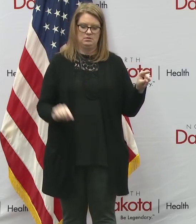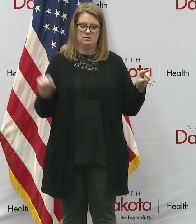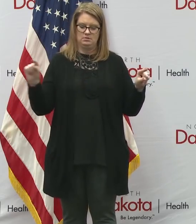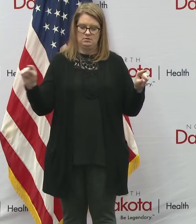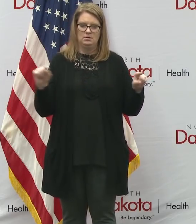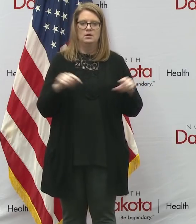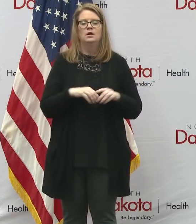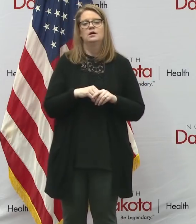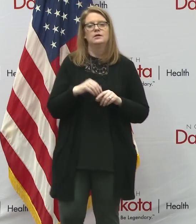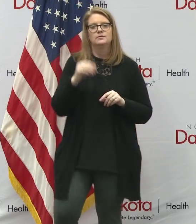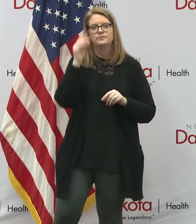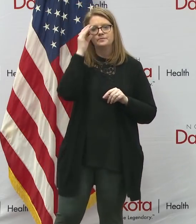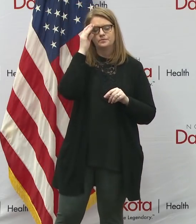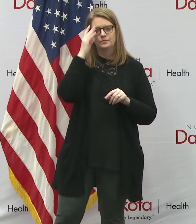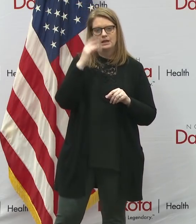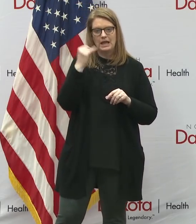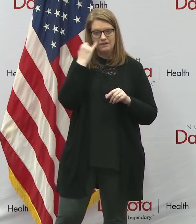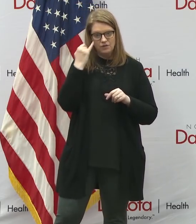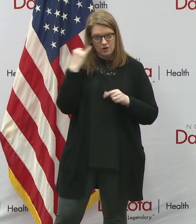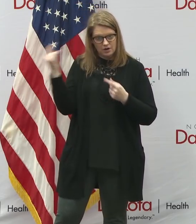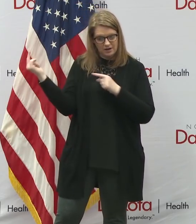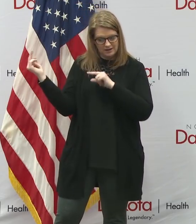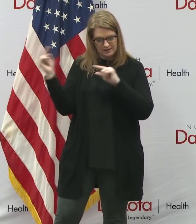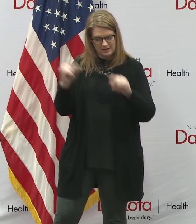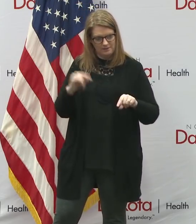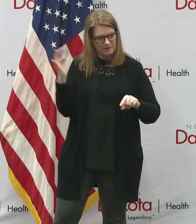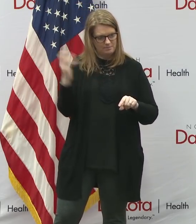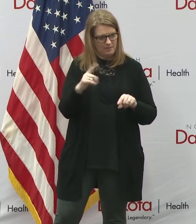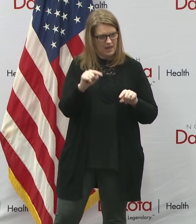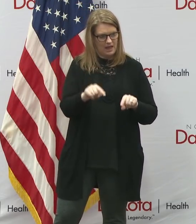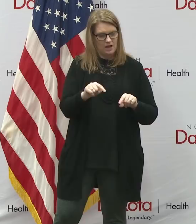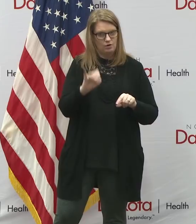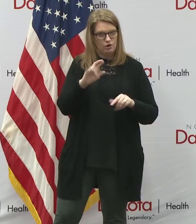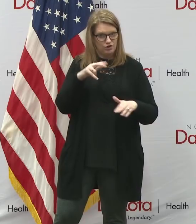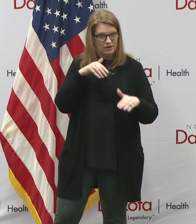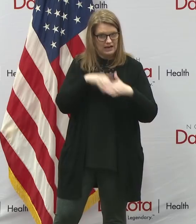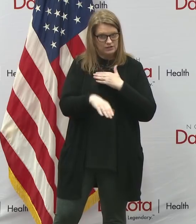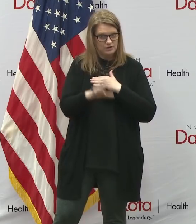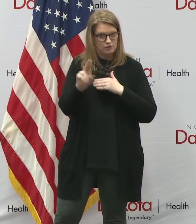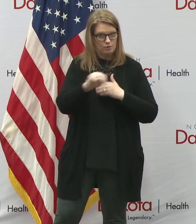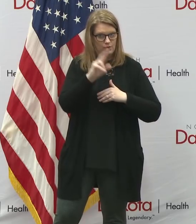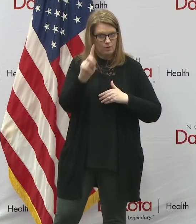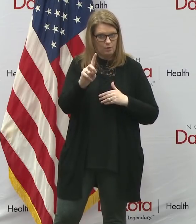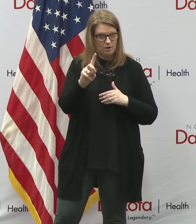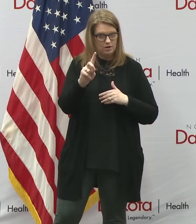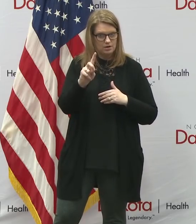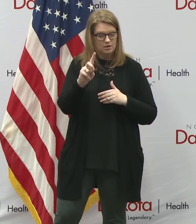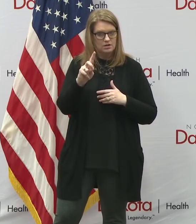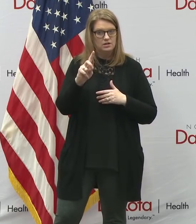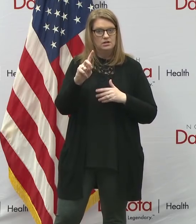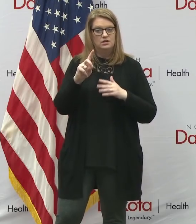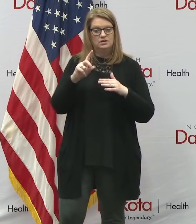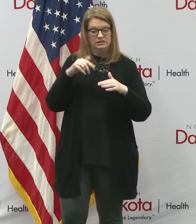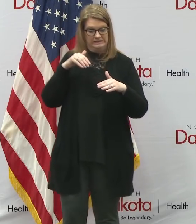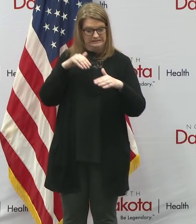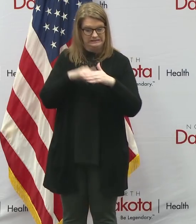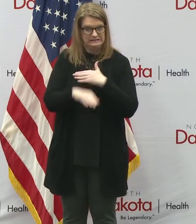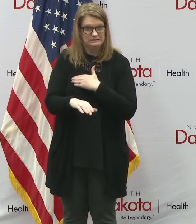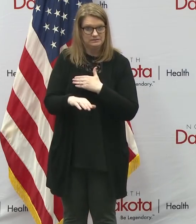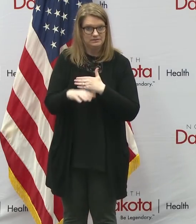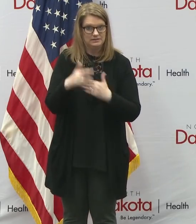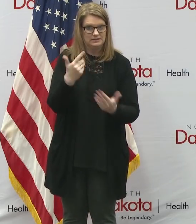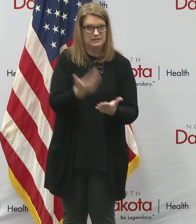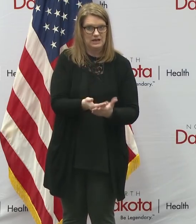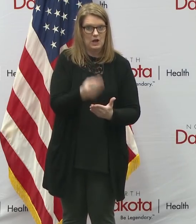As an individual who's returning from travel or entering into North Dakota, immediately upon re-entry to the state, you